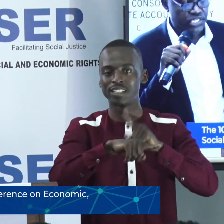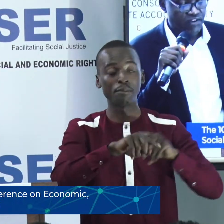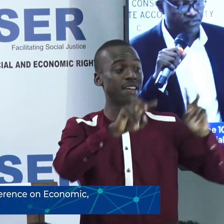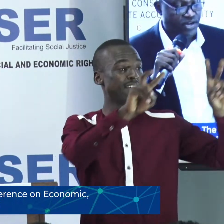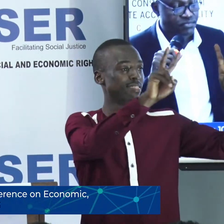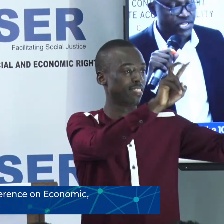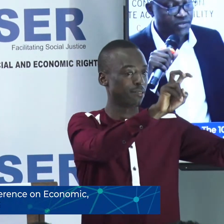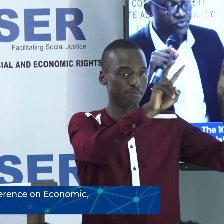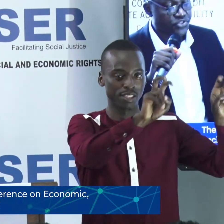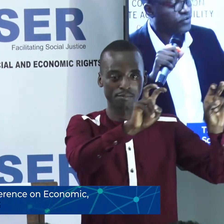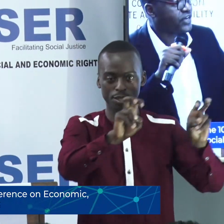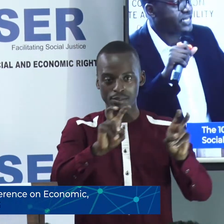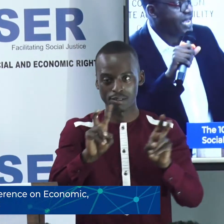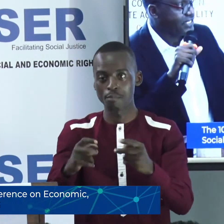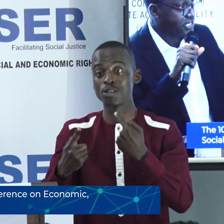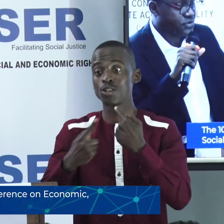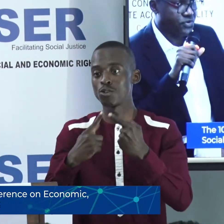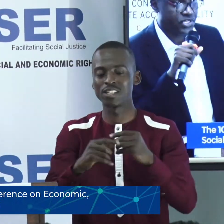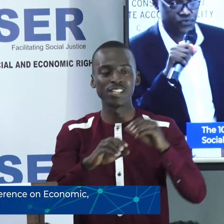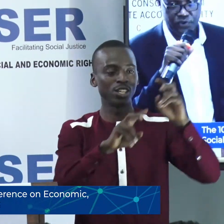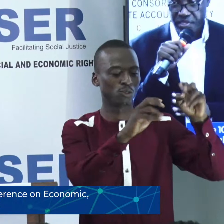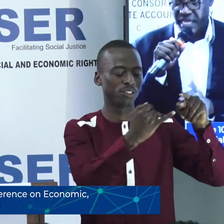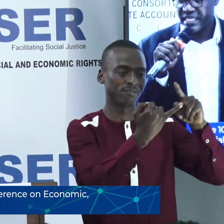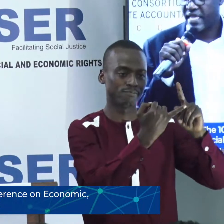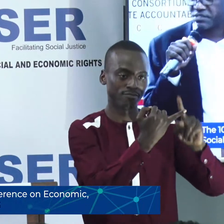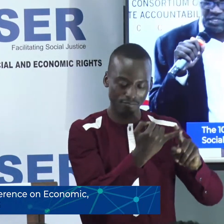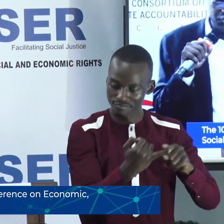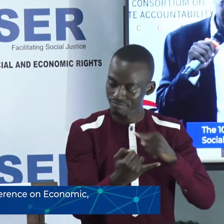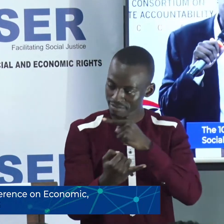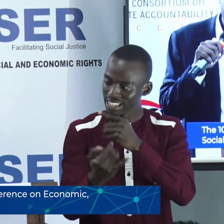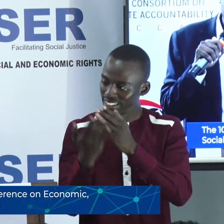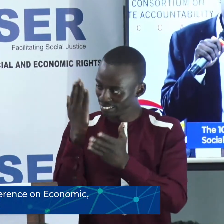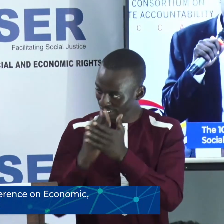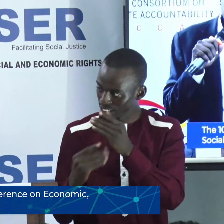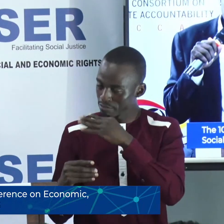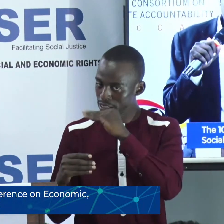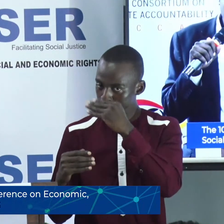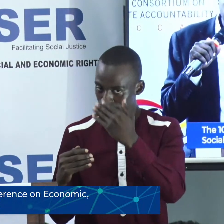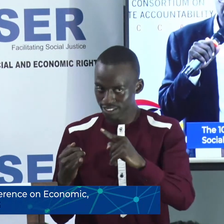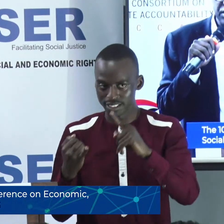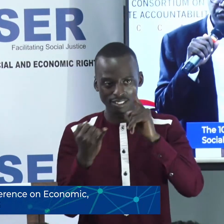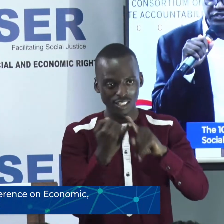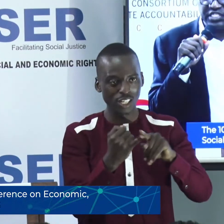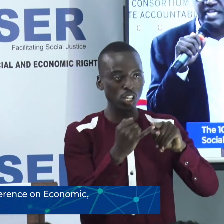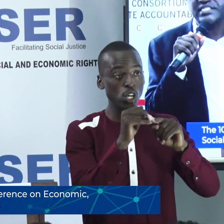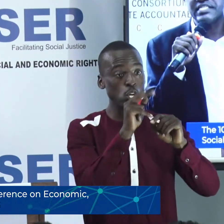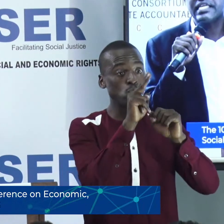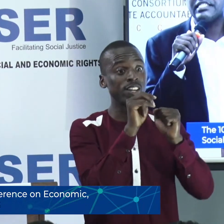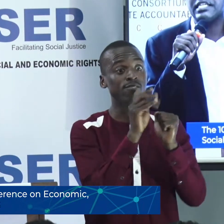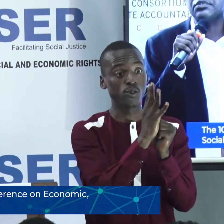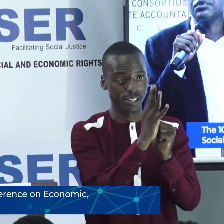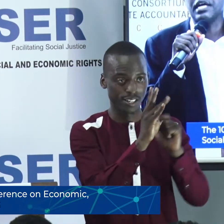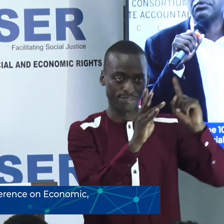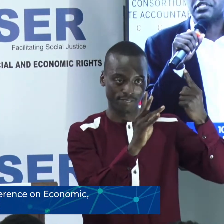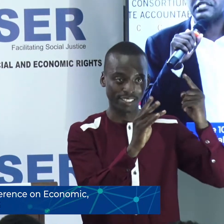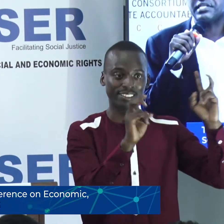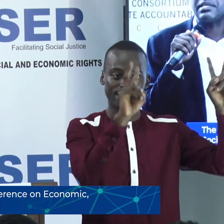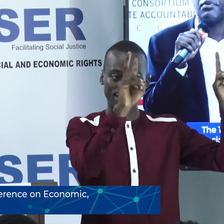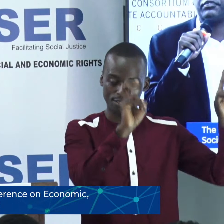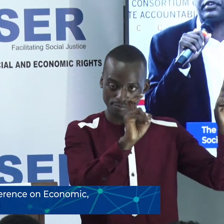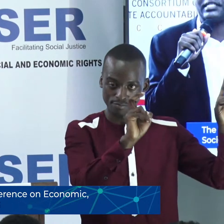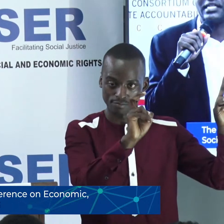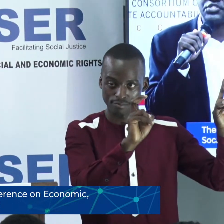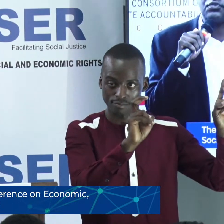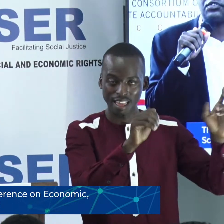which have been addressed over the years include the following. Arthur has mentioned some of them. In 2014, as indicated, we addressed the theme